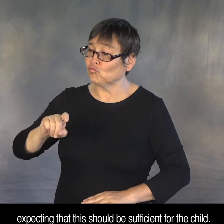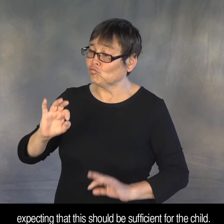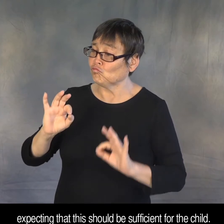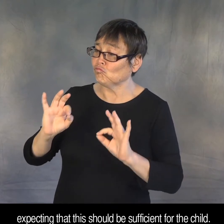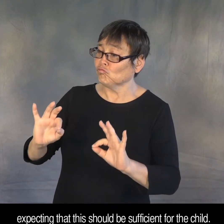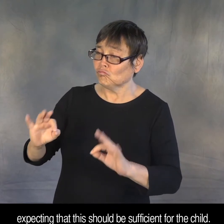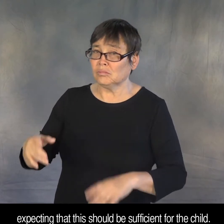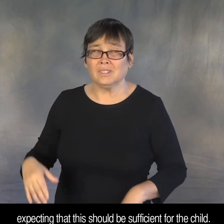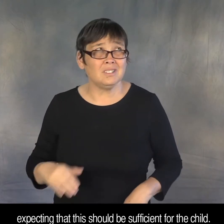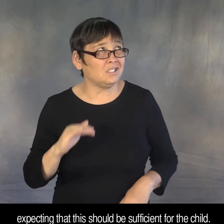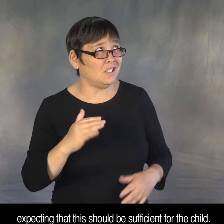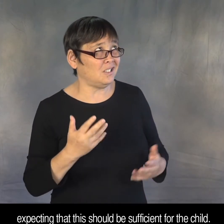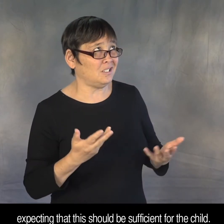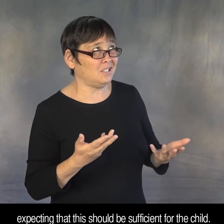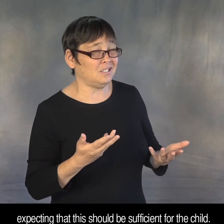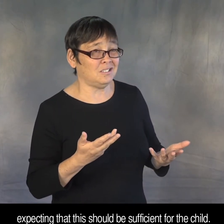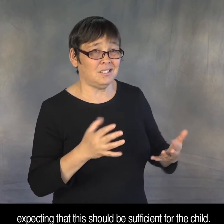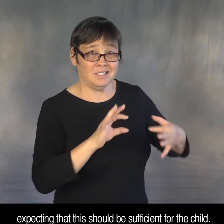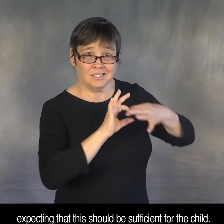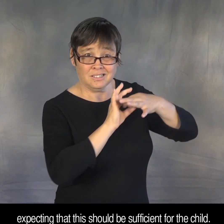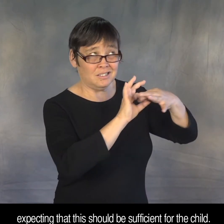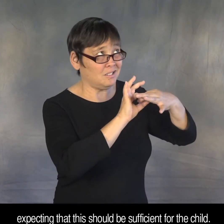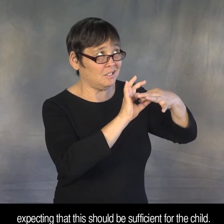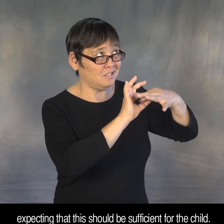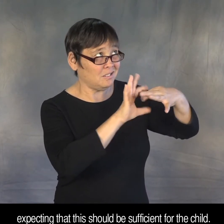expecting that this should be sufficient for the child.